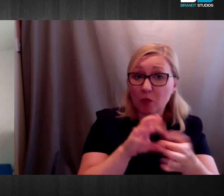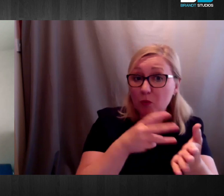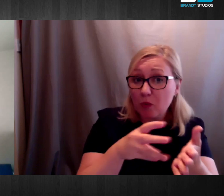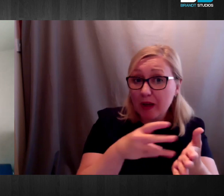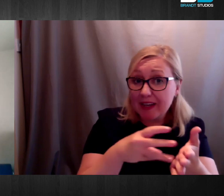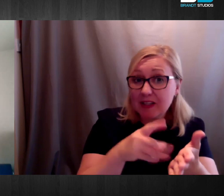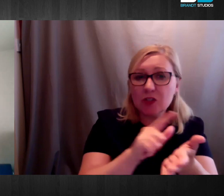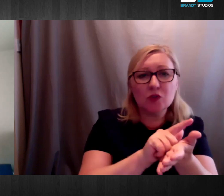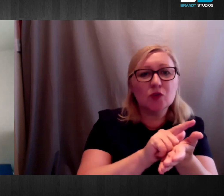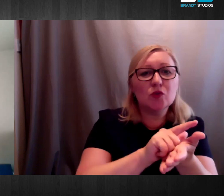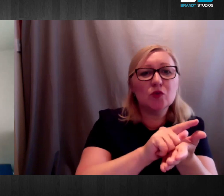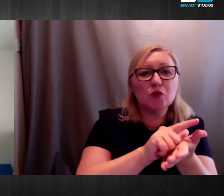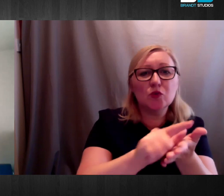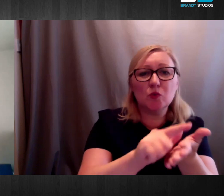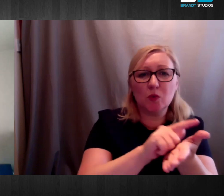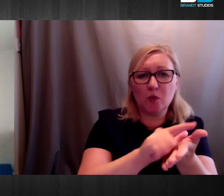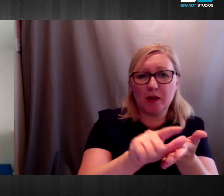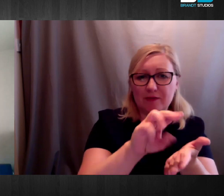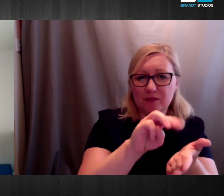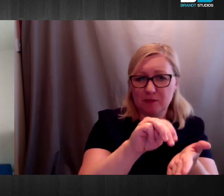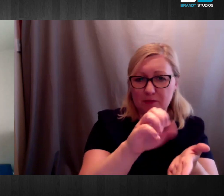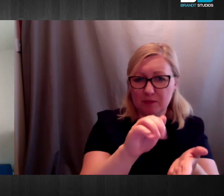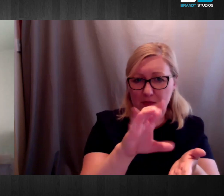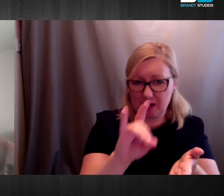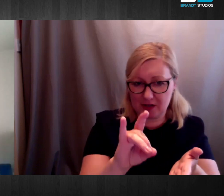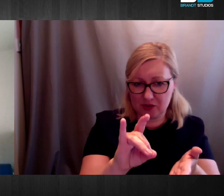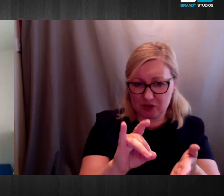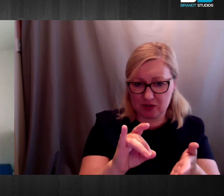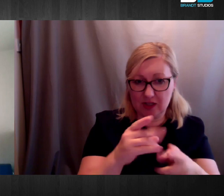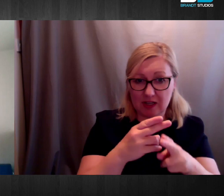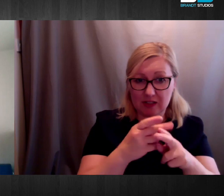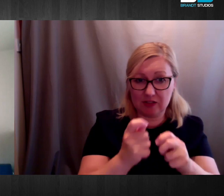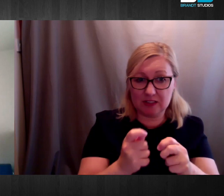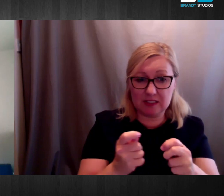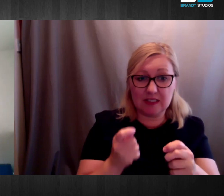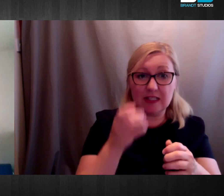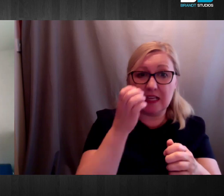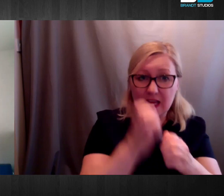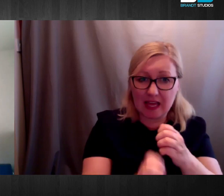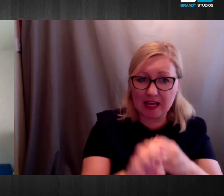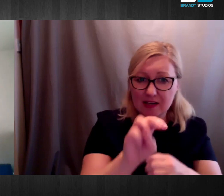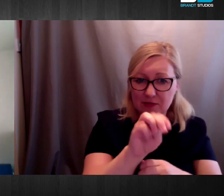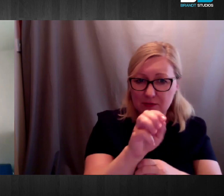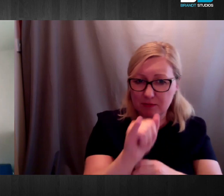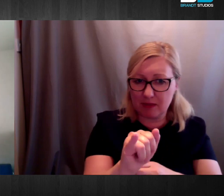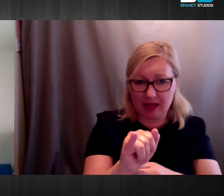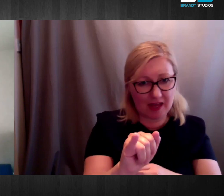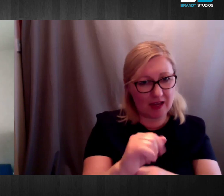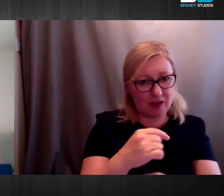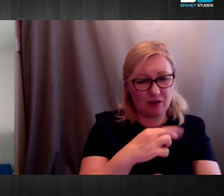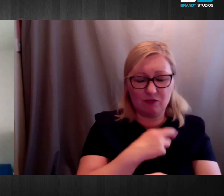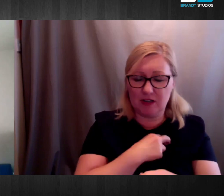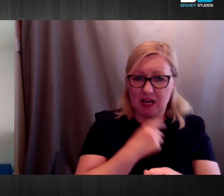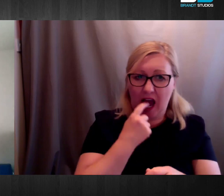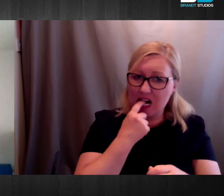the end of May, probably, it was absolutely just chock-a-block. So